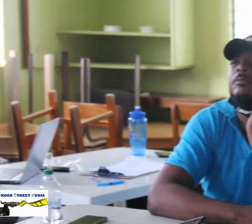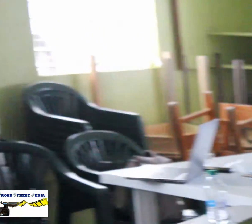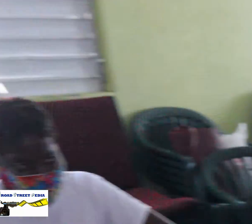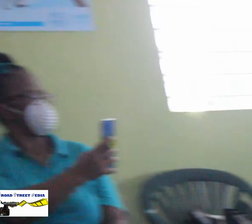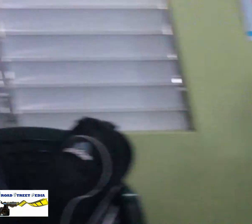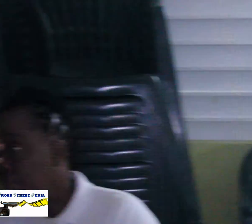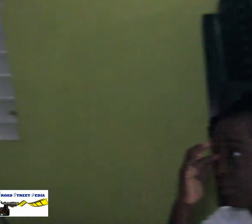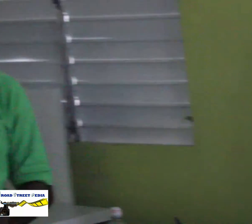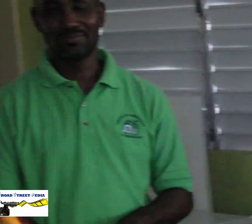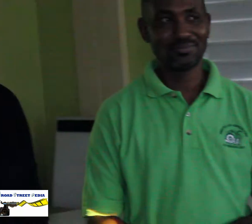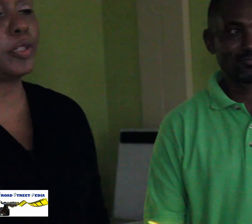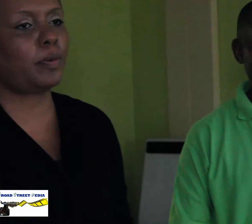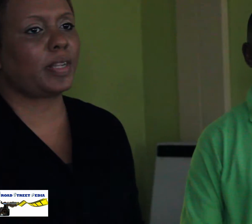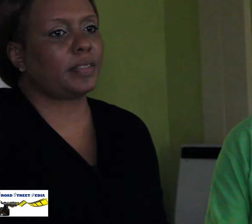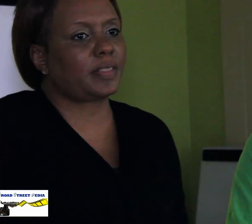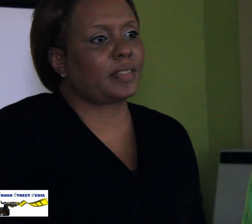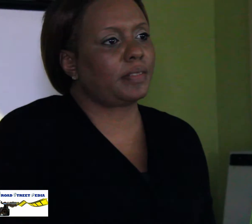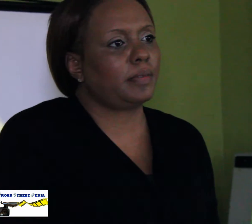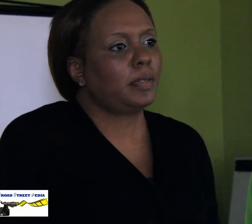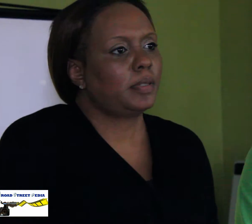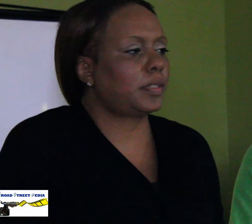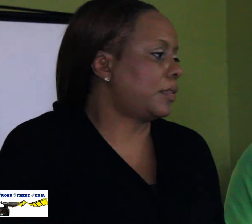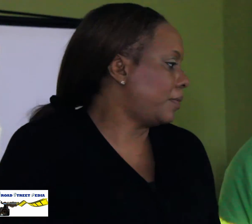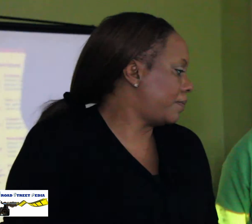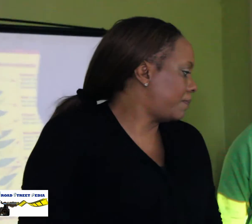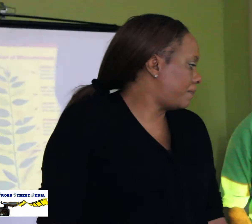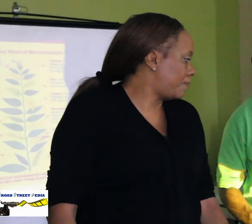But I'm not sure what else.